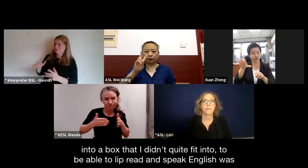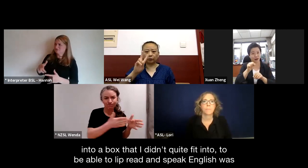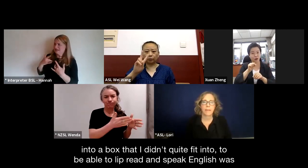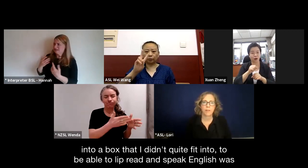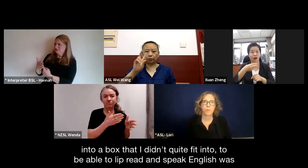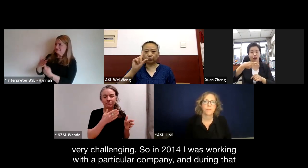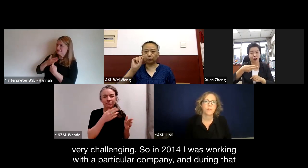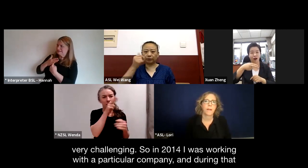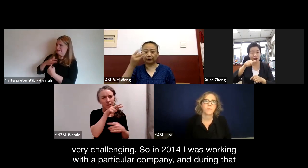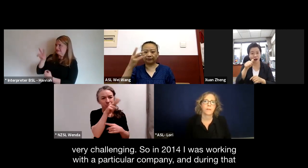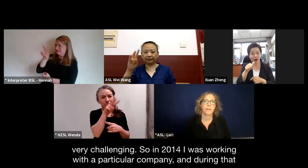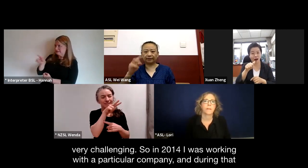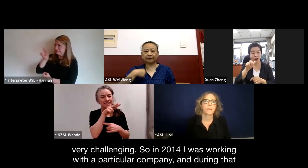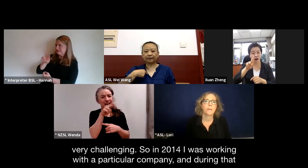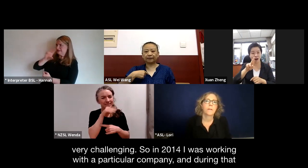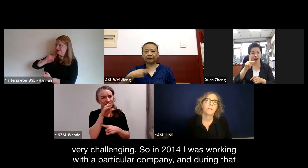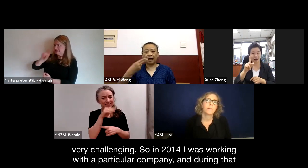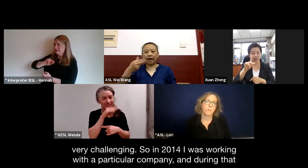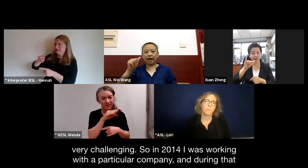read and speak English was very challenging.